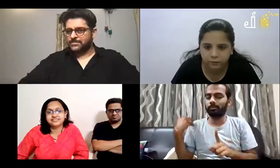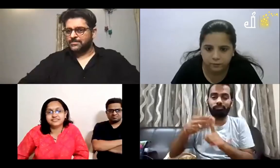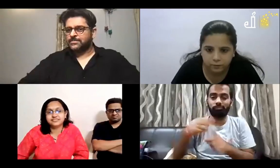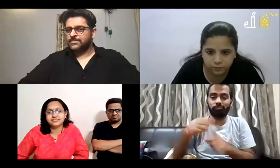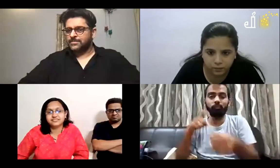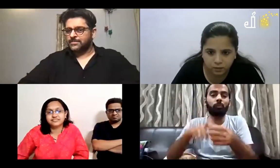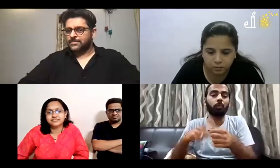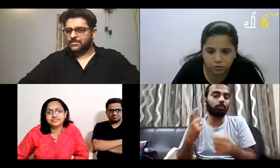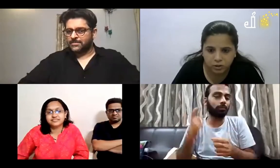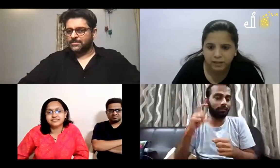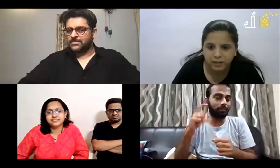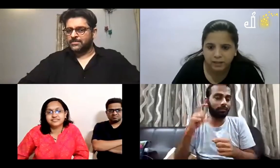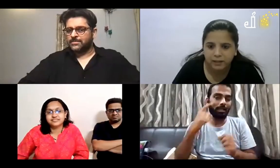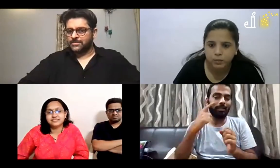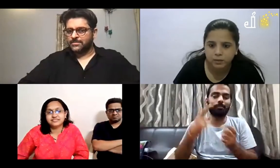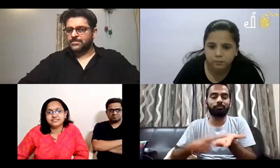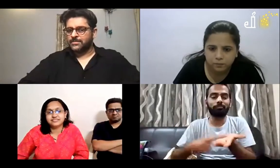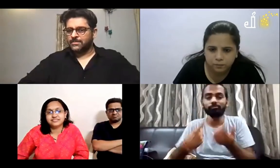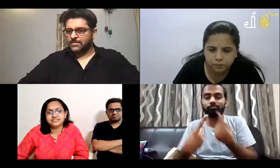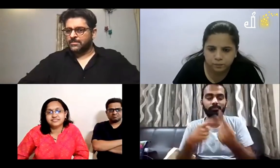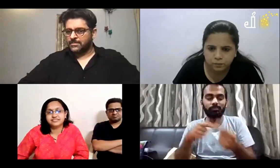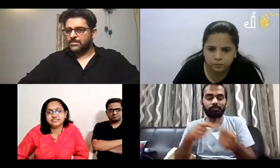deaf, child as well.